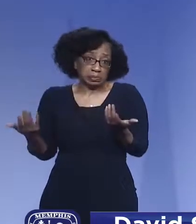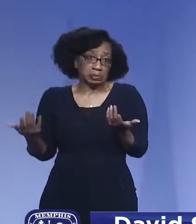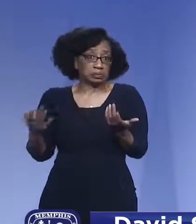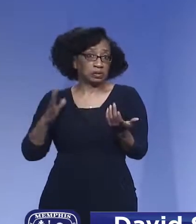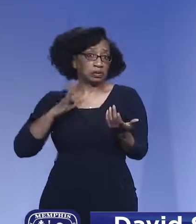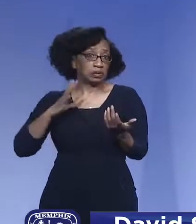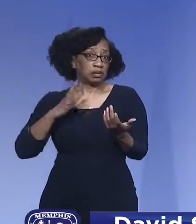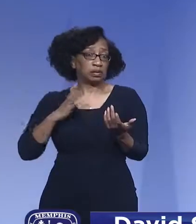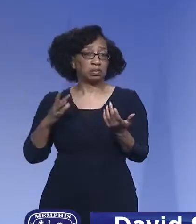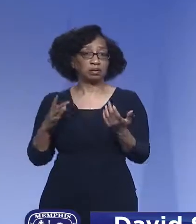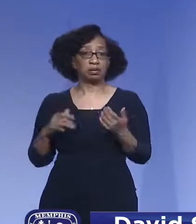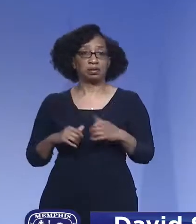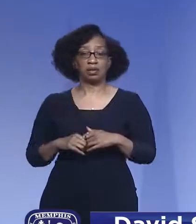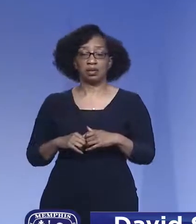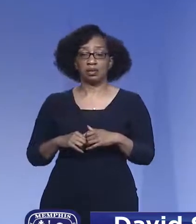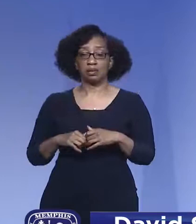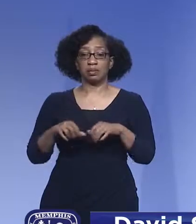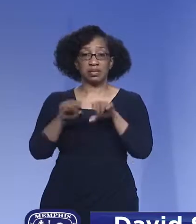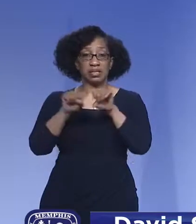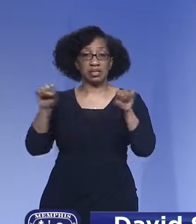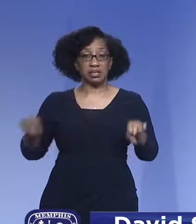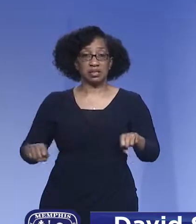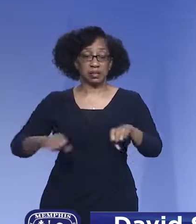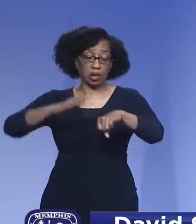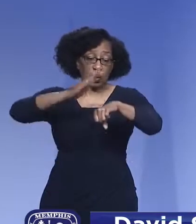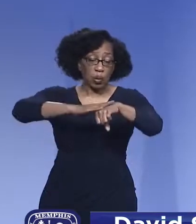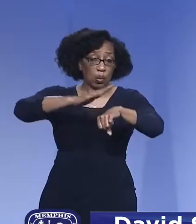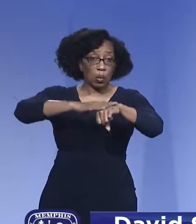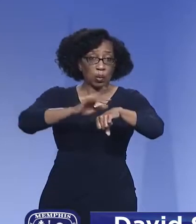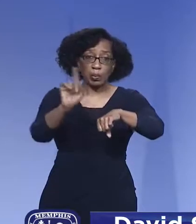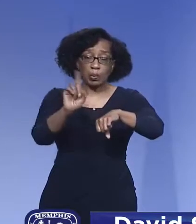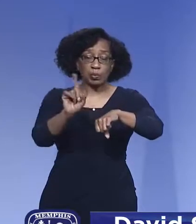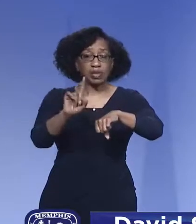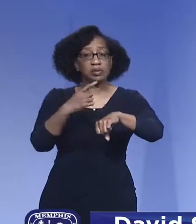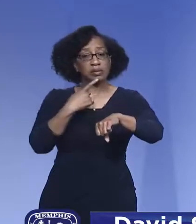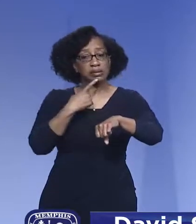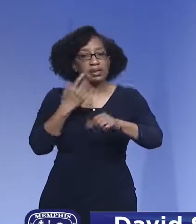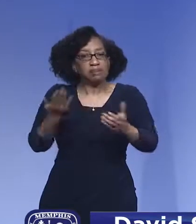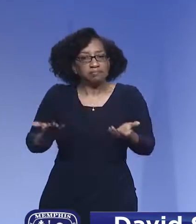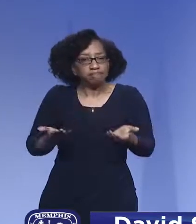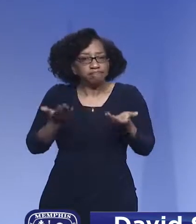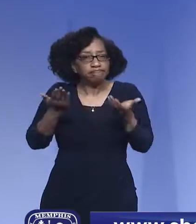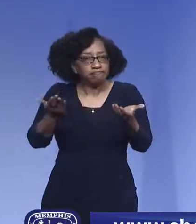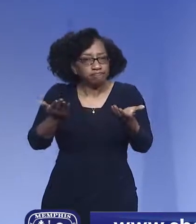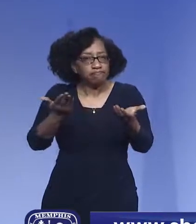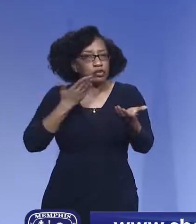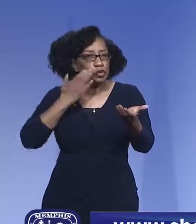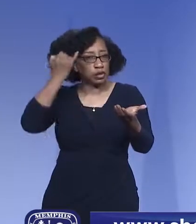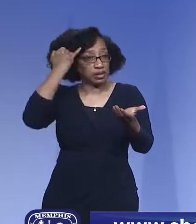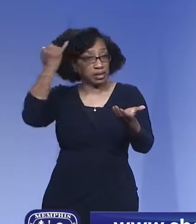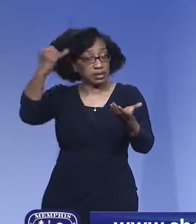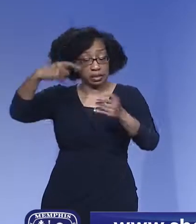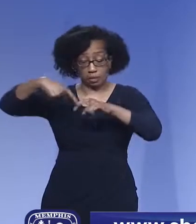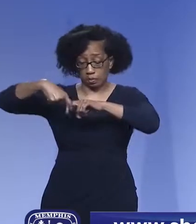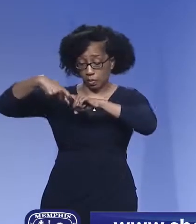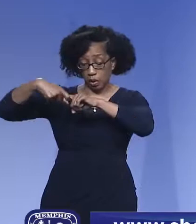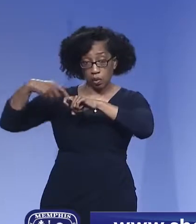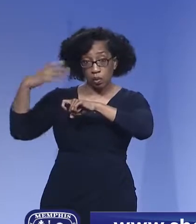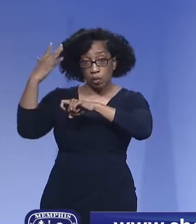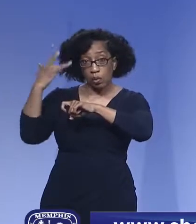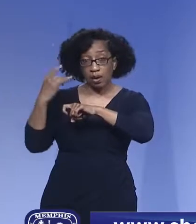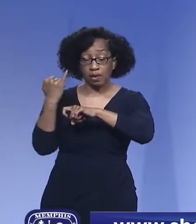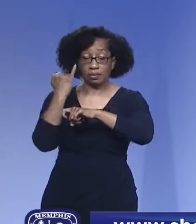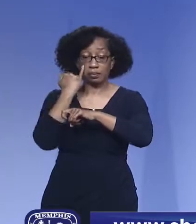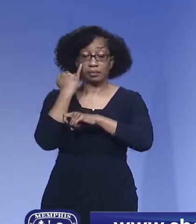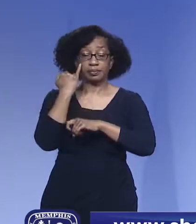They did not issue a warning. They issued a recommendation to pause. But the reason they did that is because whenever